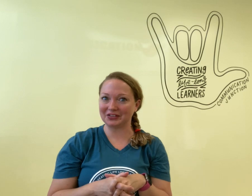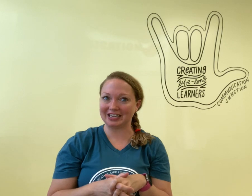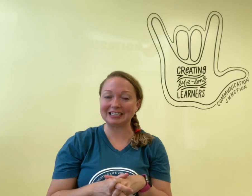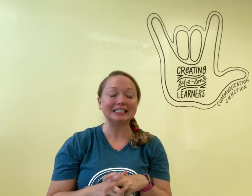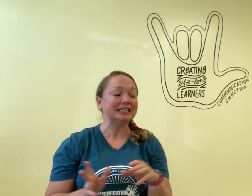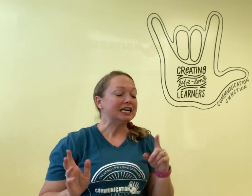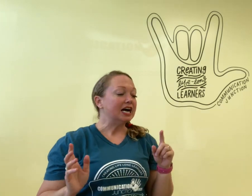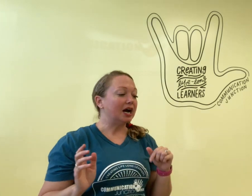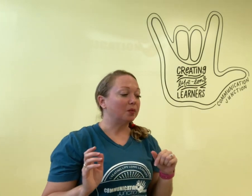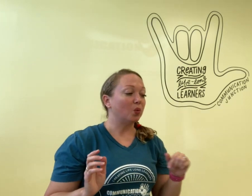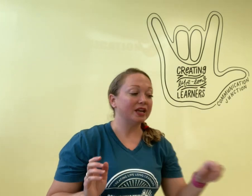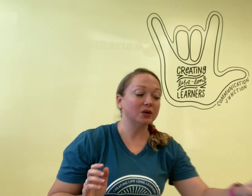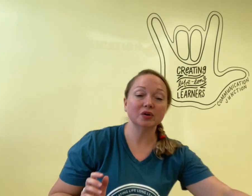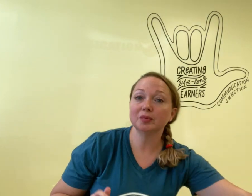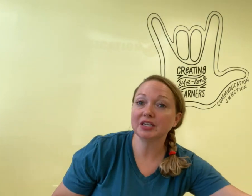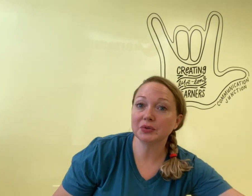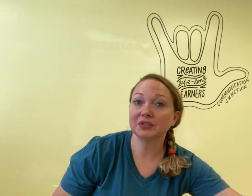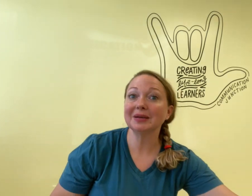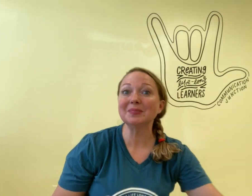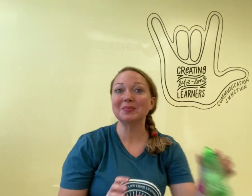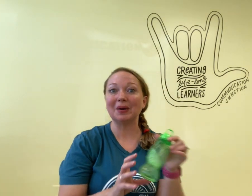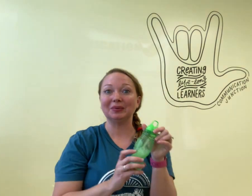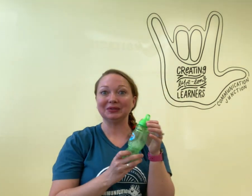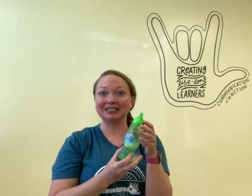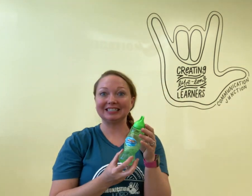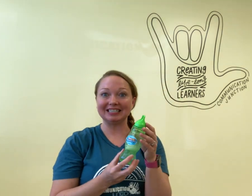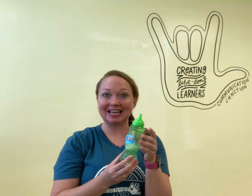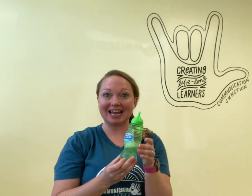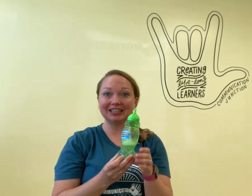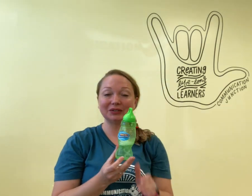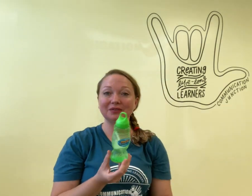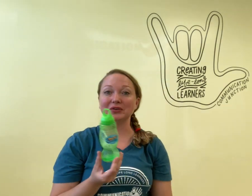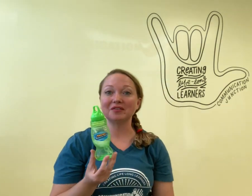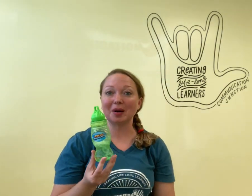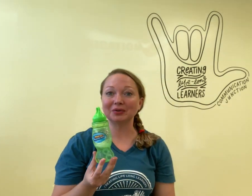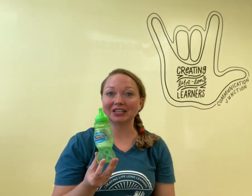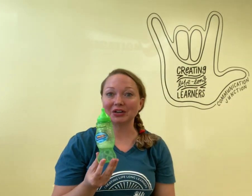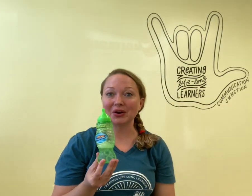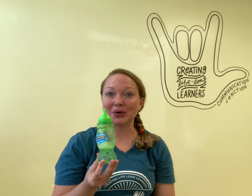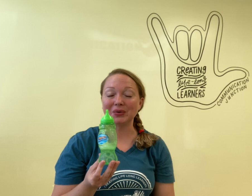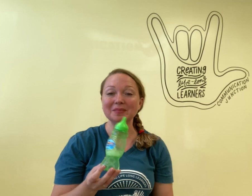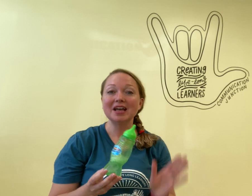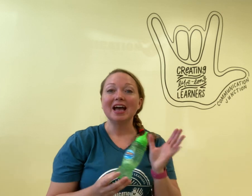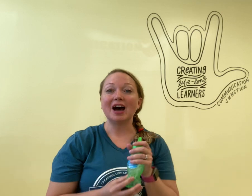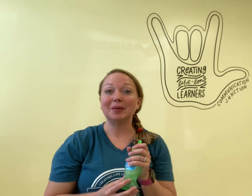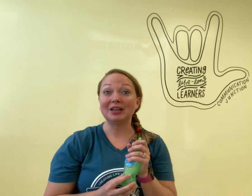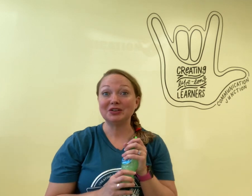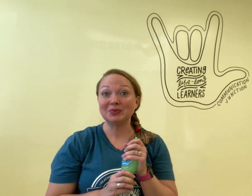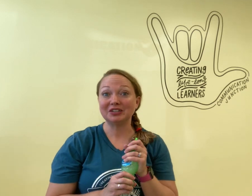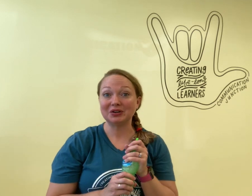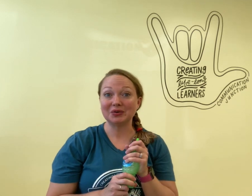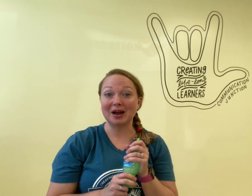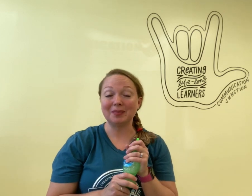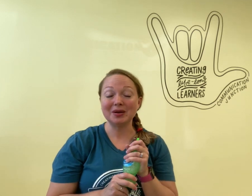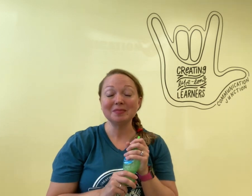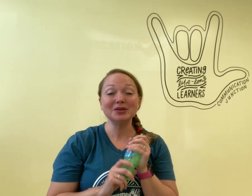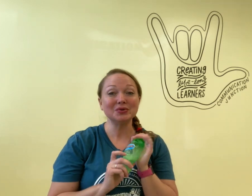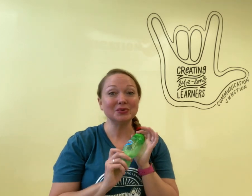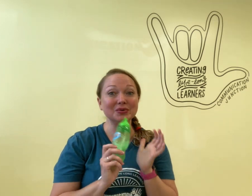things. We will be using bubbles today, so if you have bubbles at your home and you want to go grab them, you can